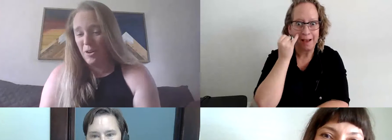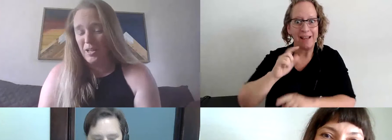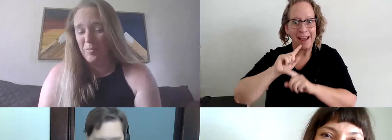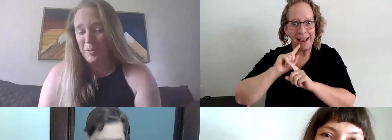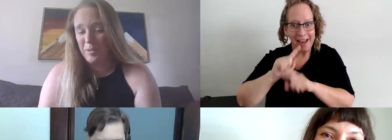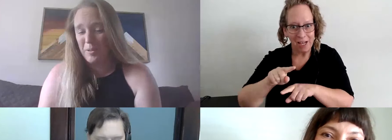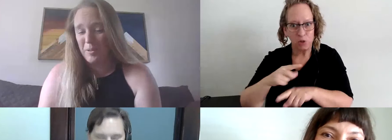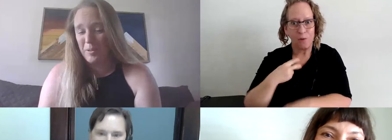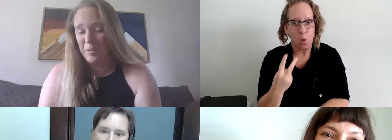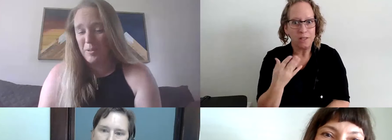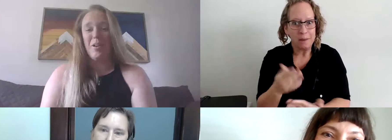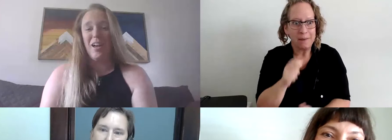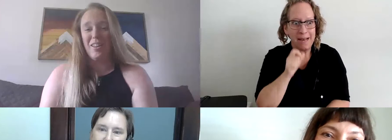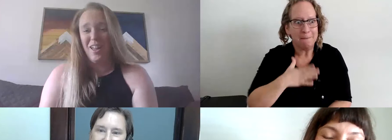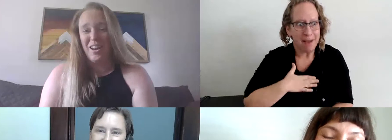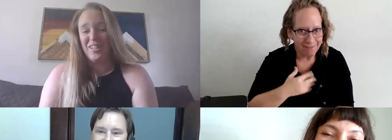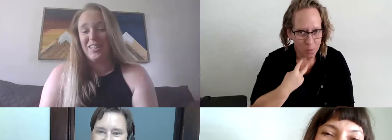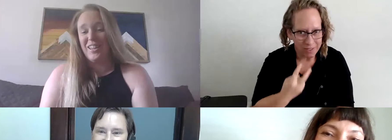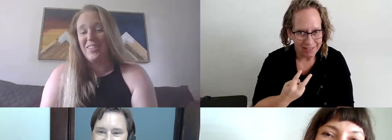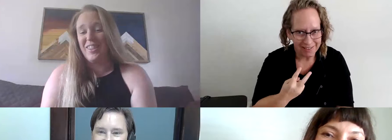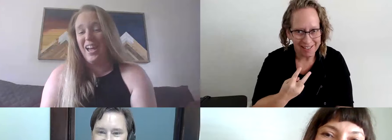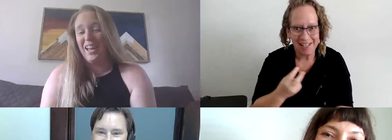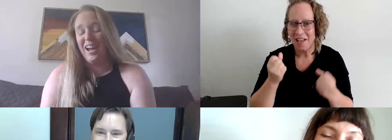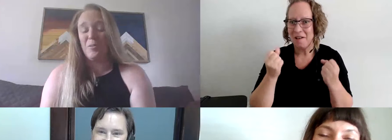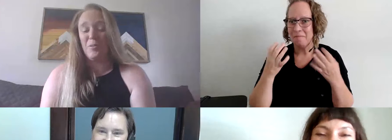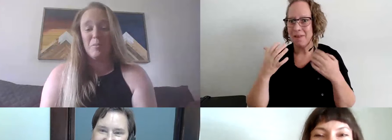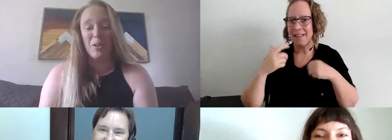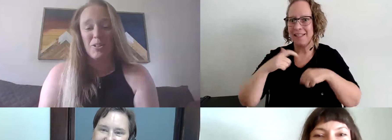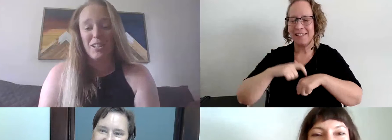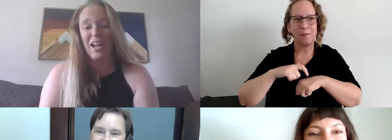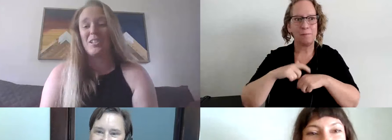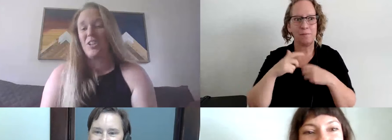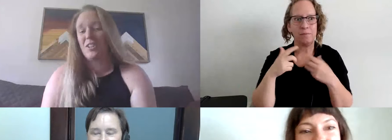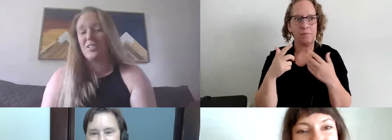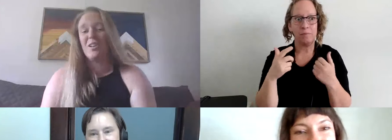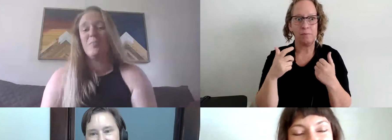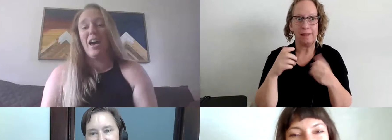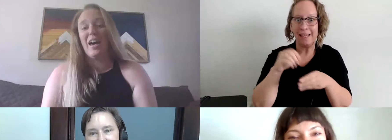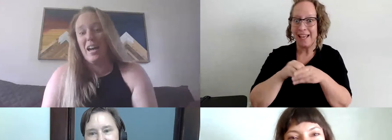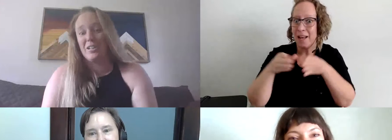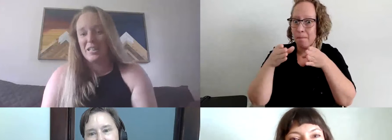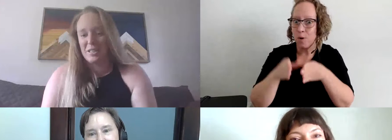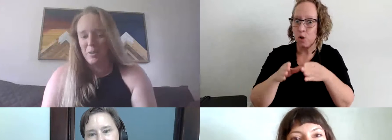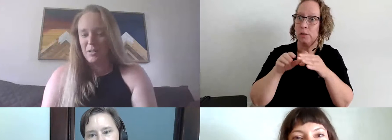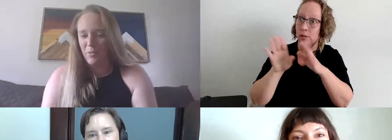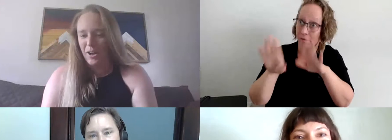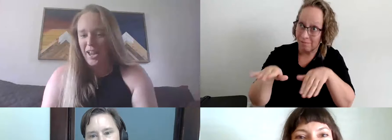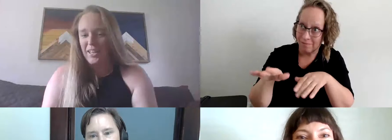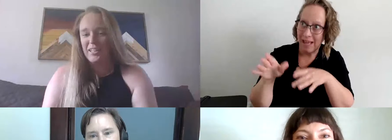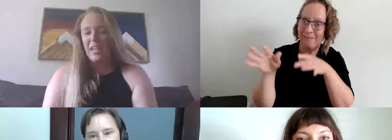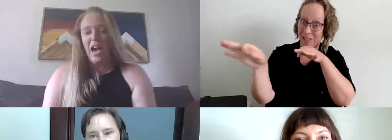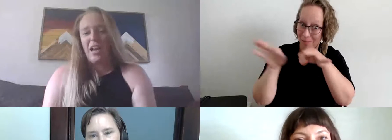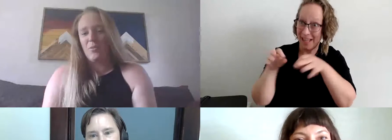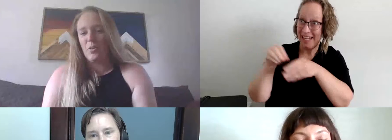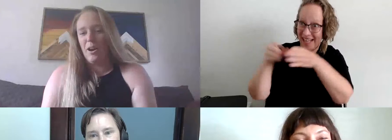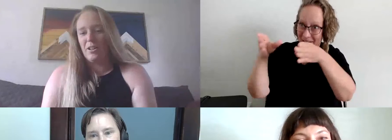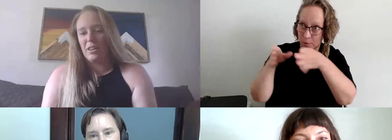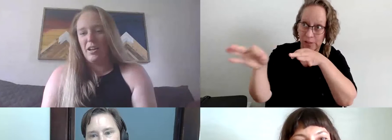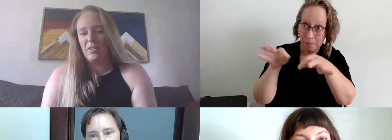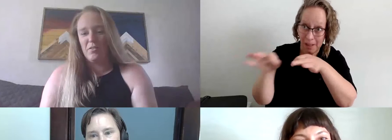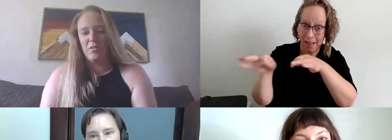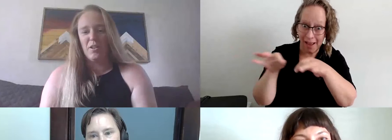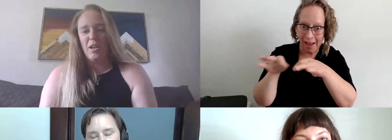voice that may or may not be mine. A lot of it that I went in person and talked to them and had to explain beforehand, and